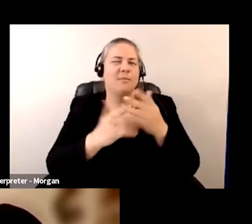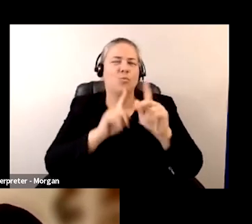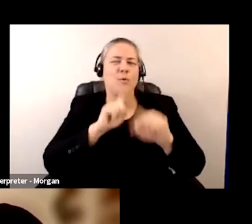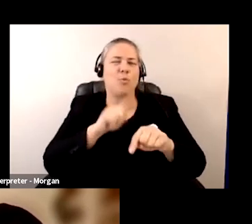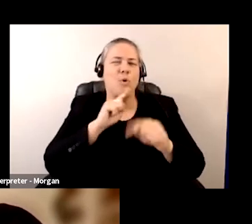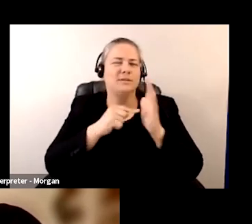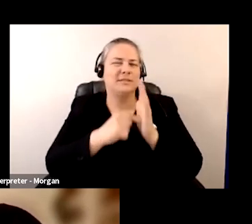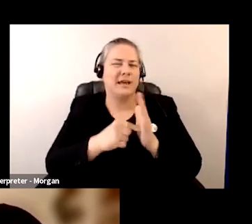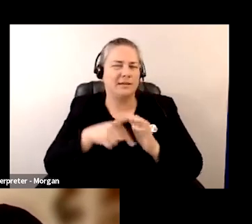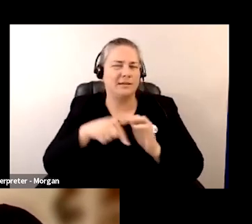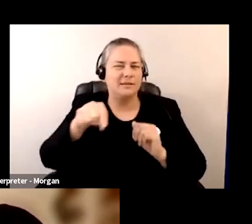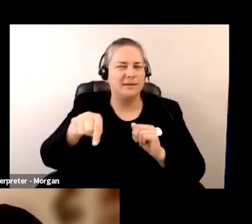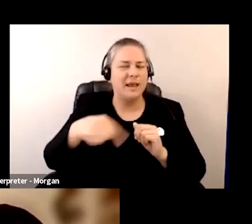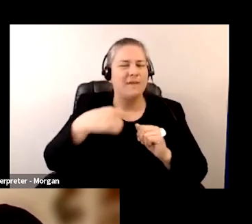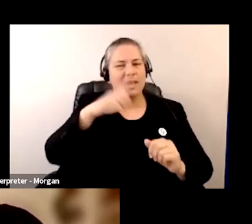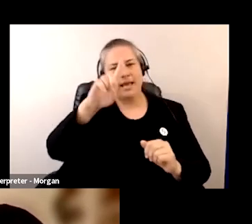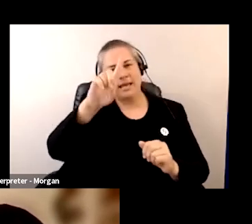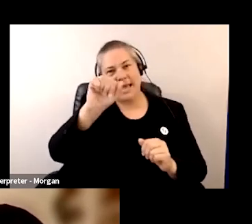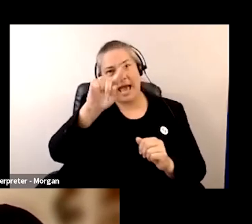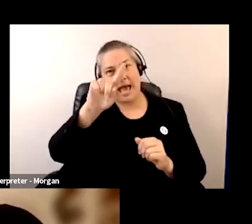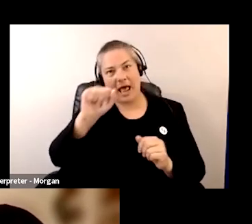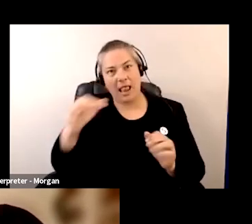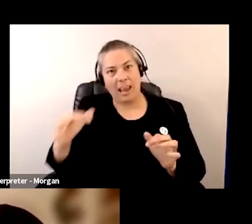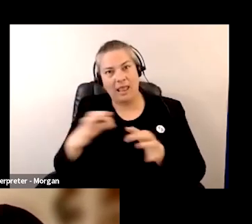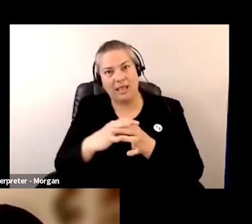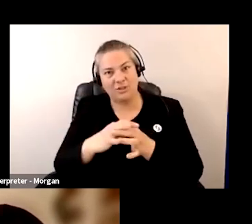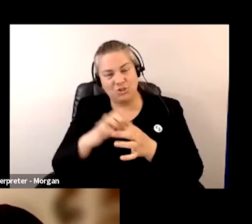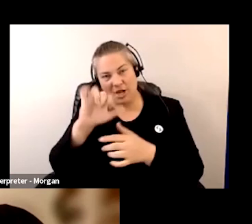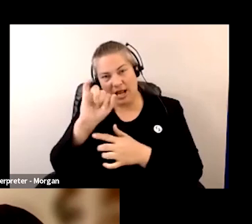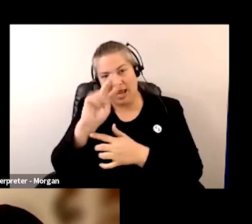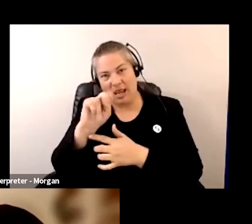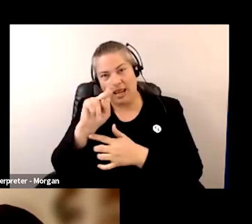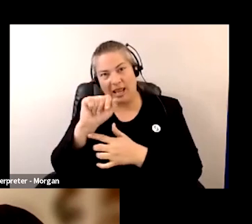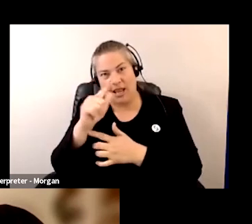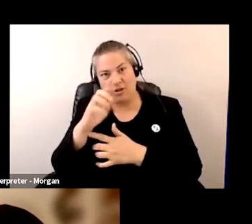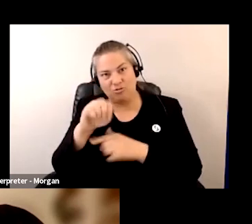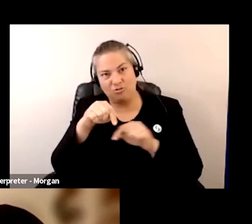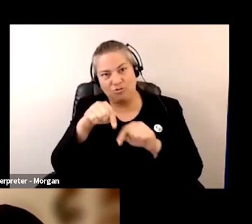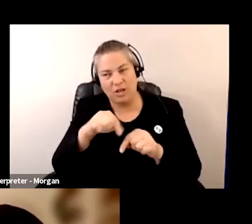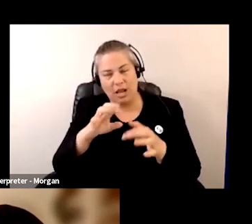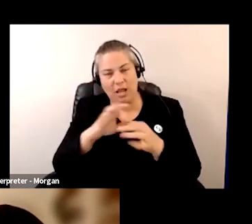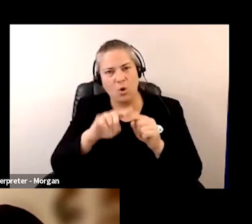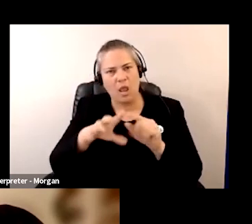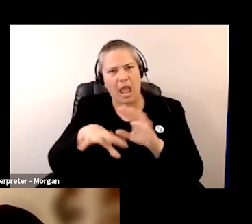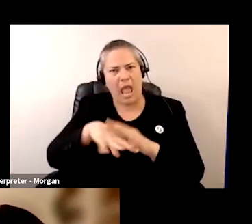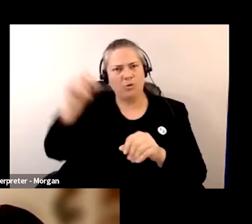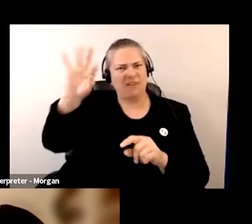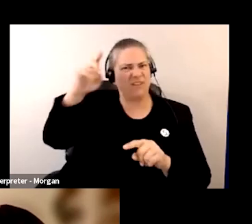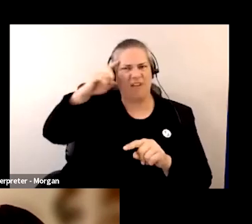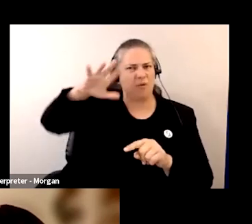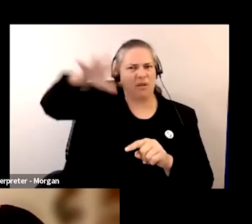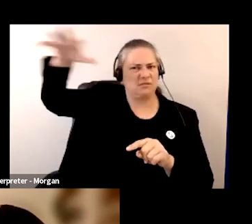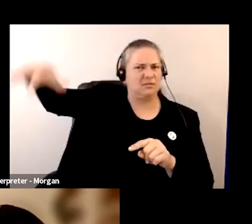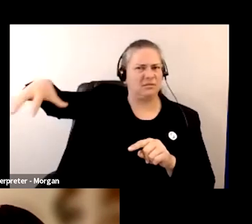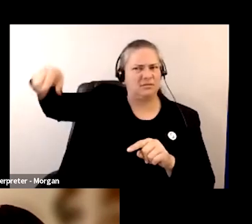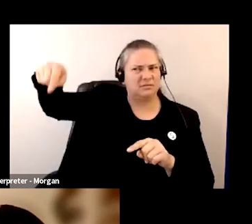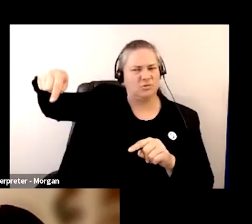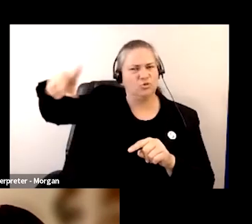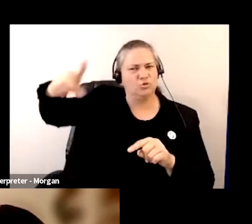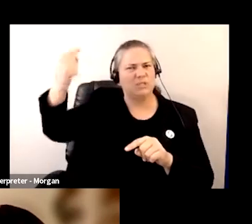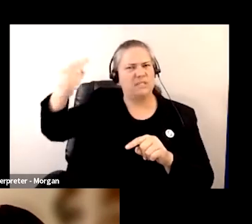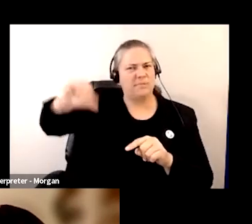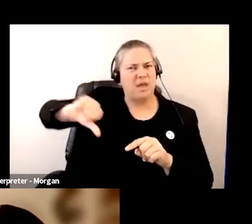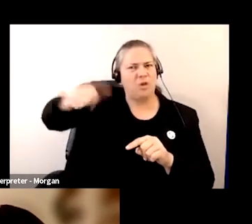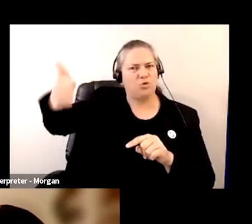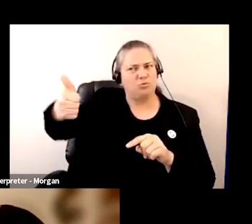data linkages that are carried out entirely outside of government that seem to be accomplishing